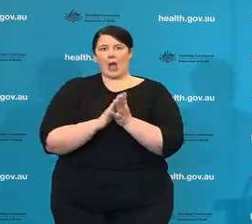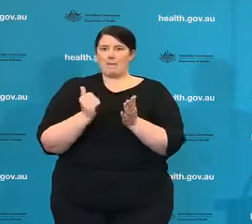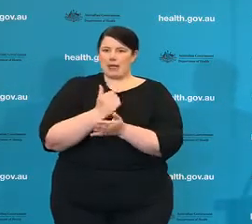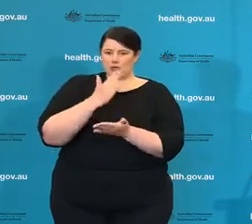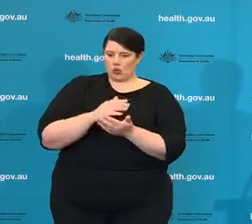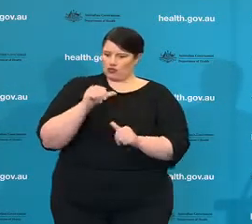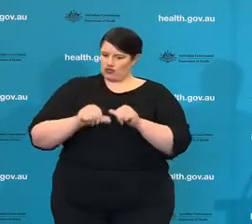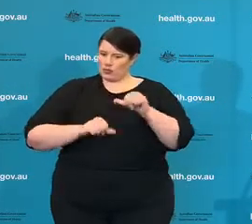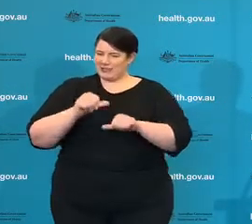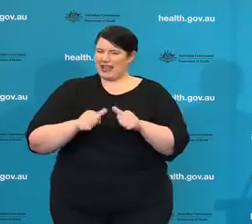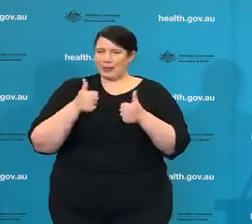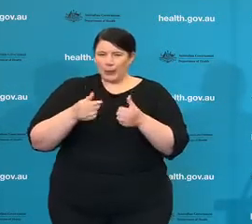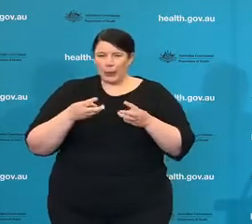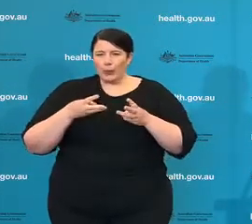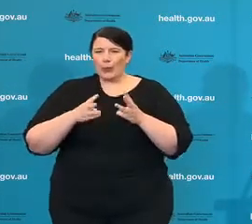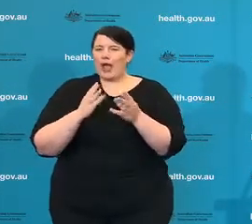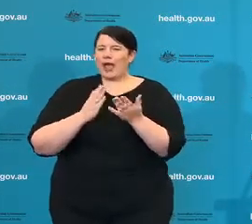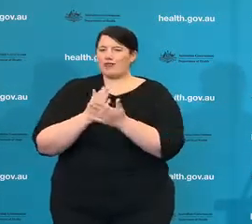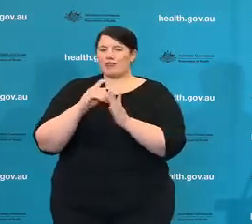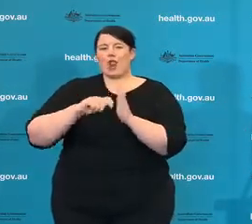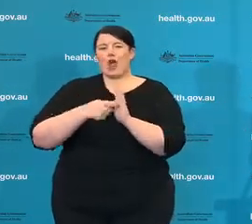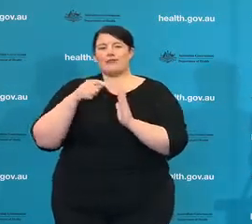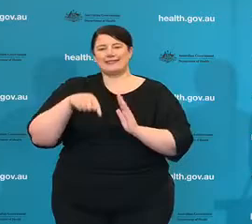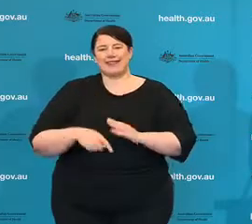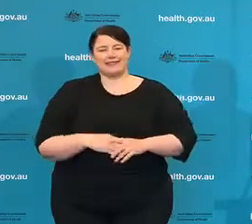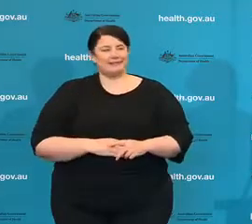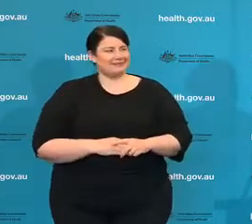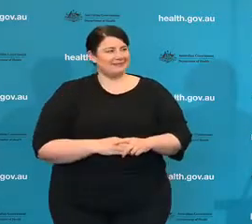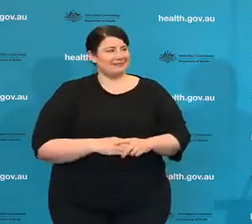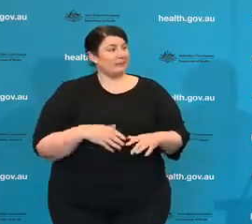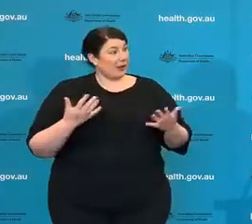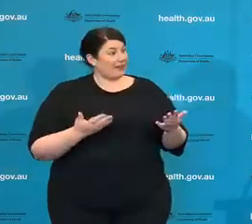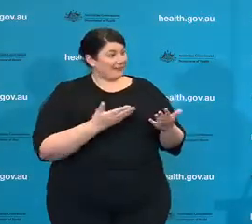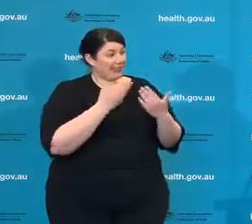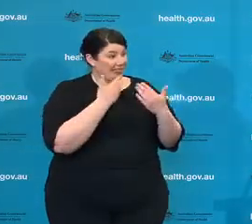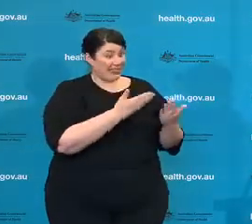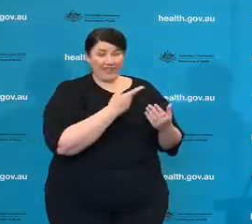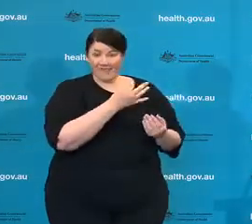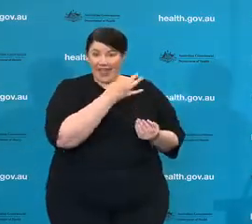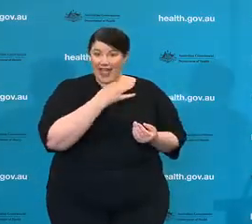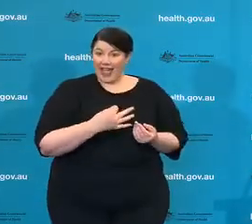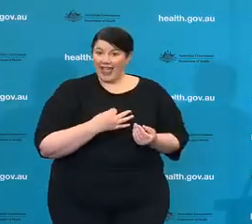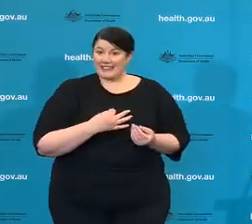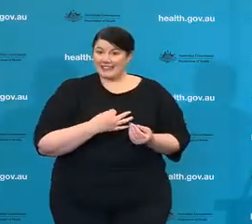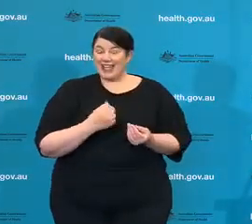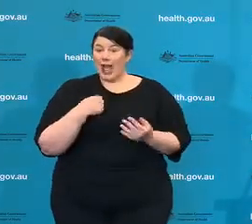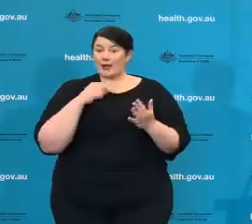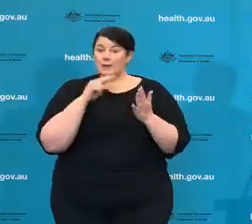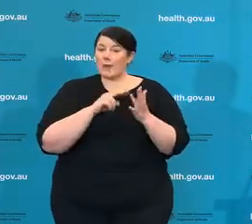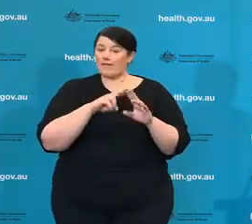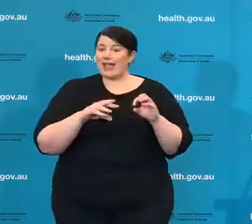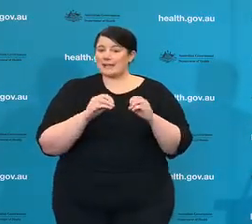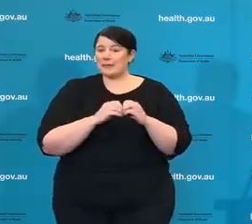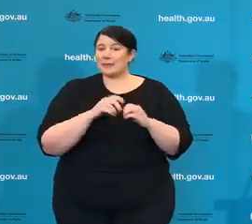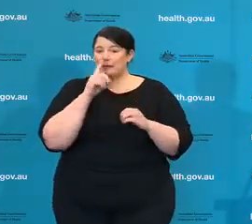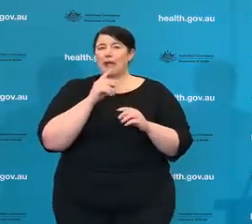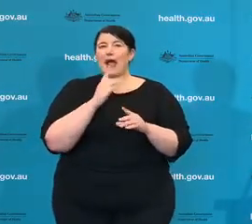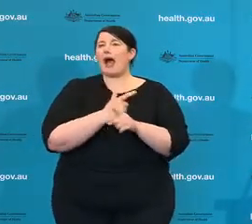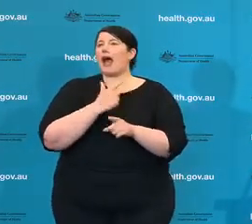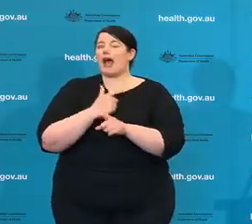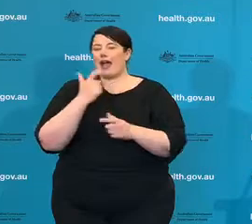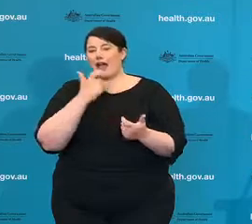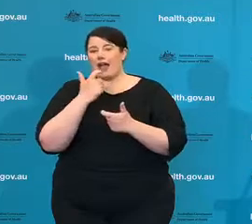a routine during lockdown? Well, look, thanks for asking that, because it did take off on social media, and what I make of that is